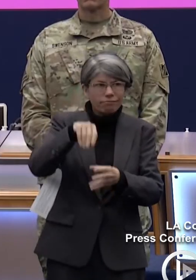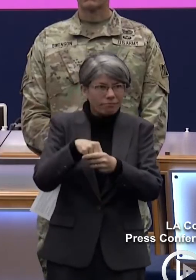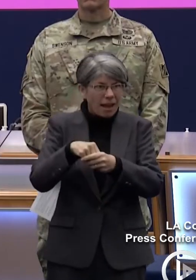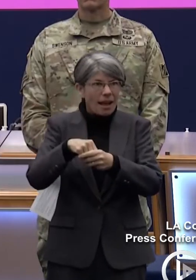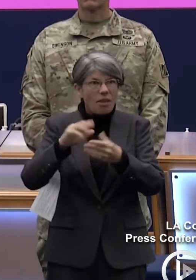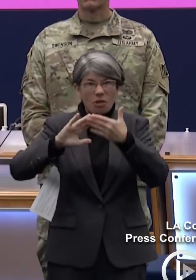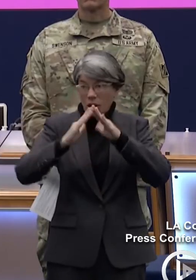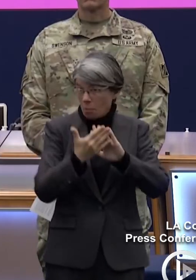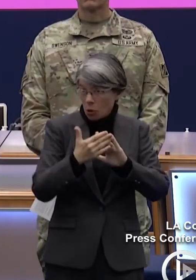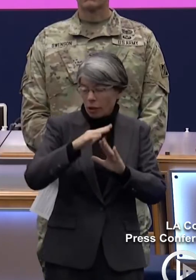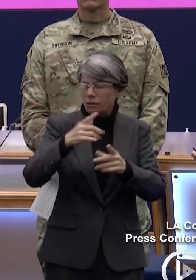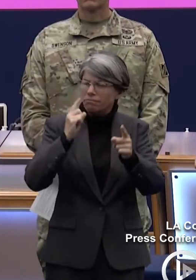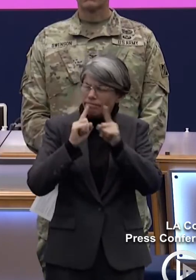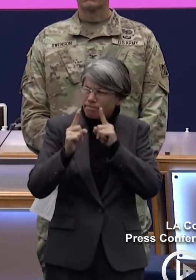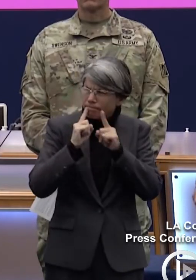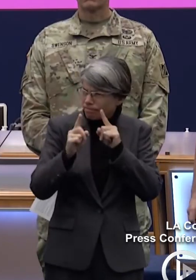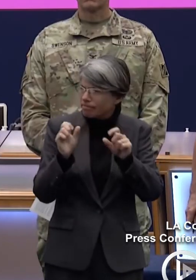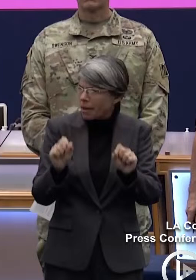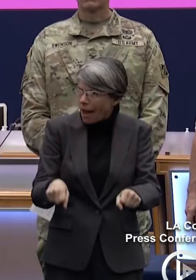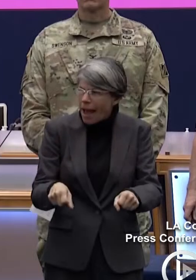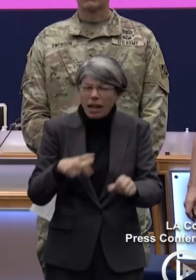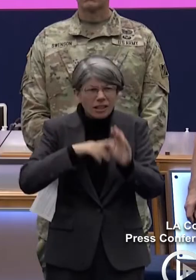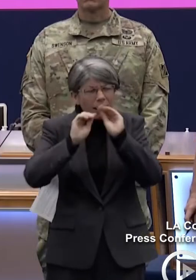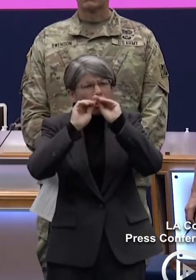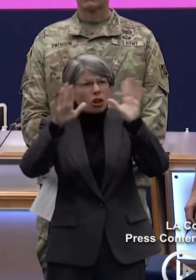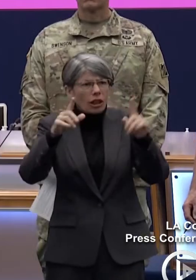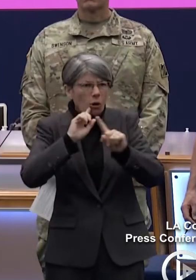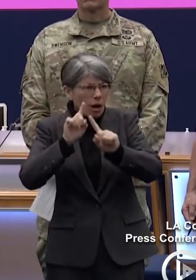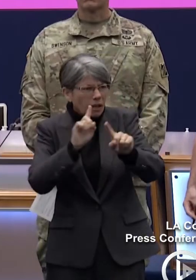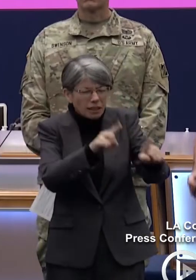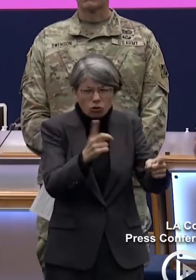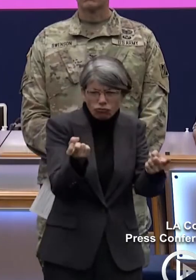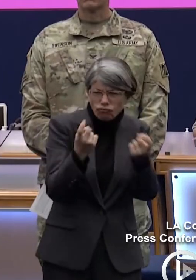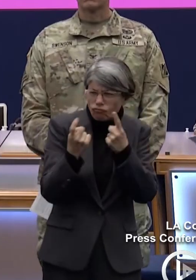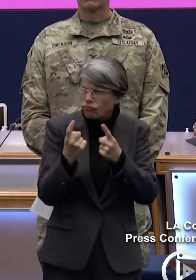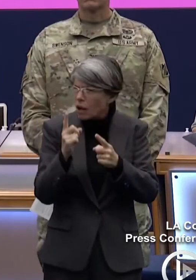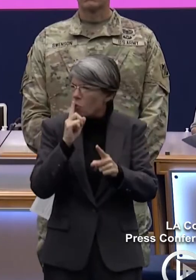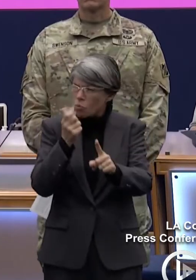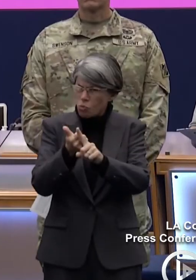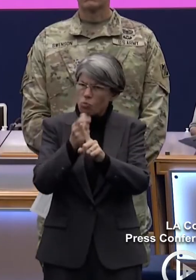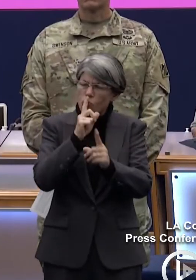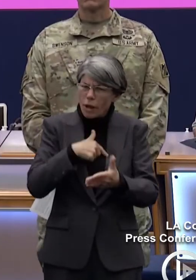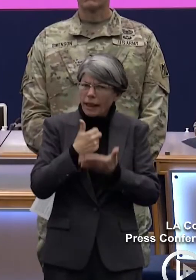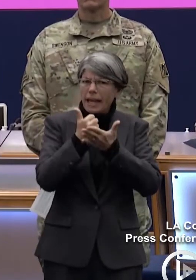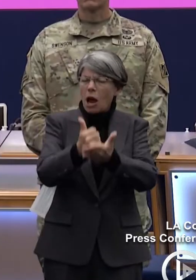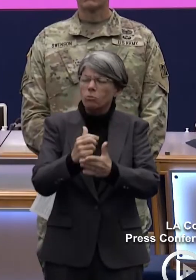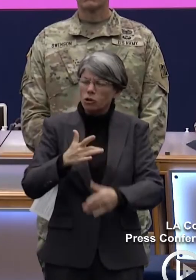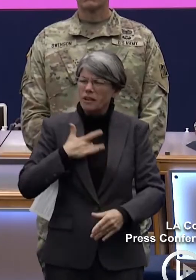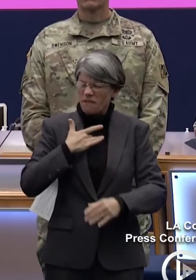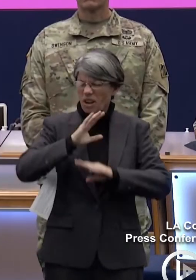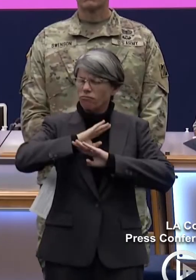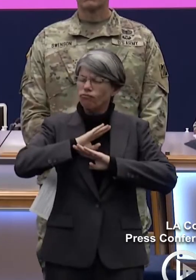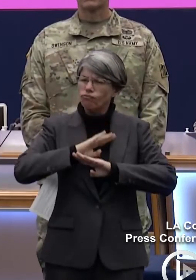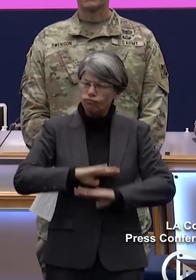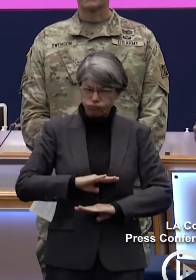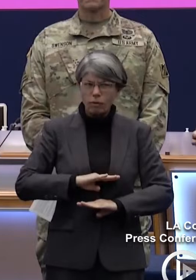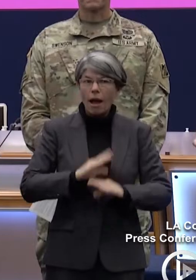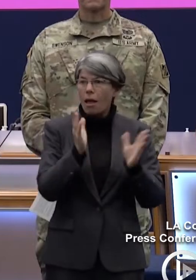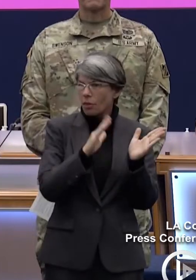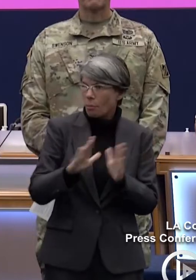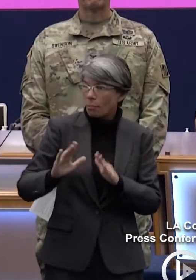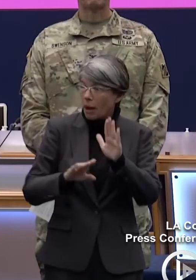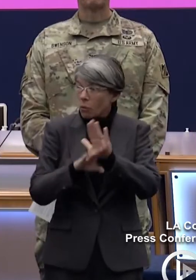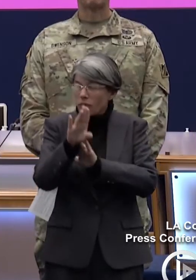this conversation. As we know, getting clear answers to people's questions is really what helps to assure people that the plan that we have